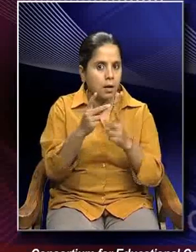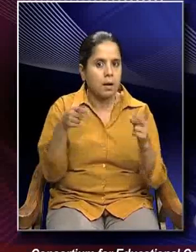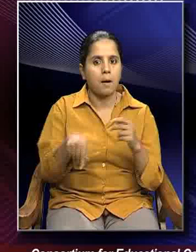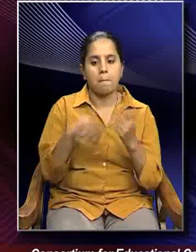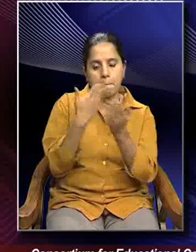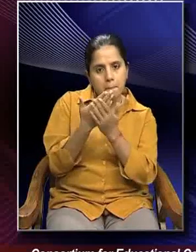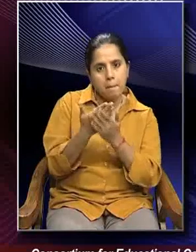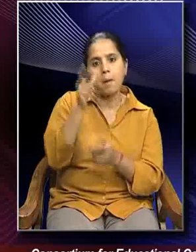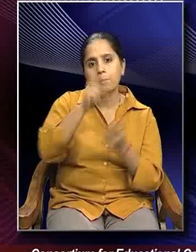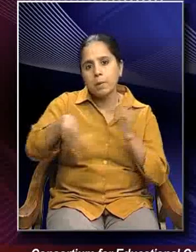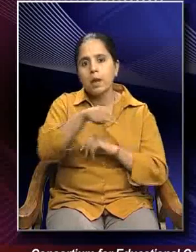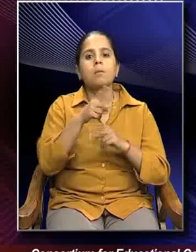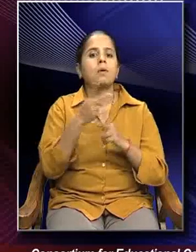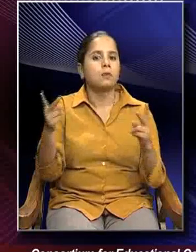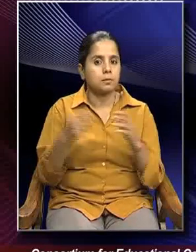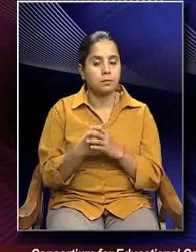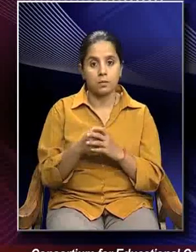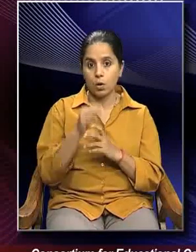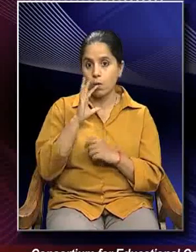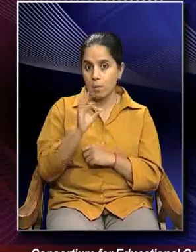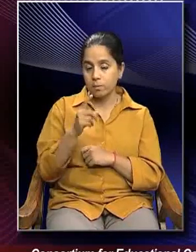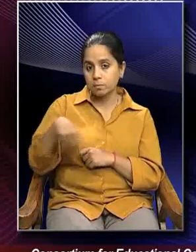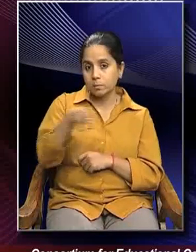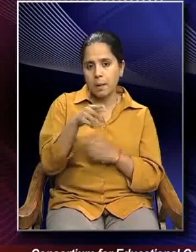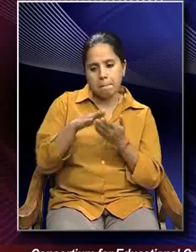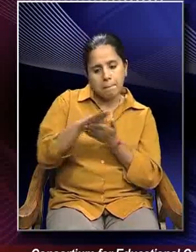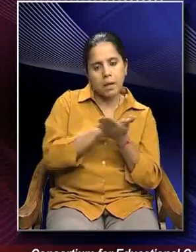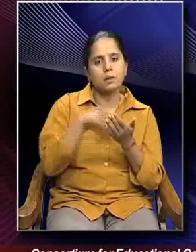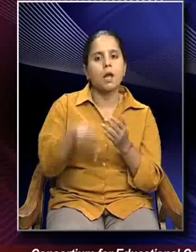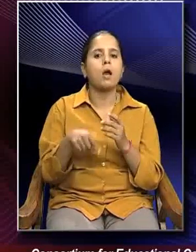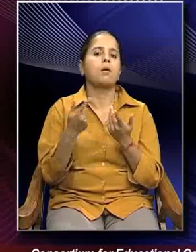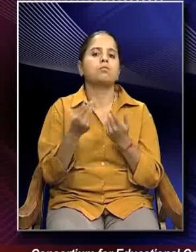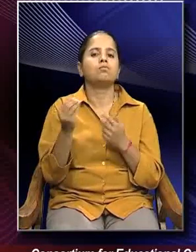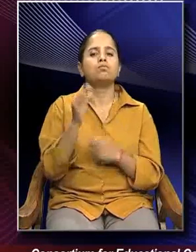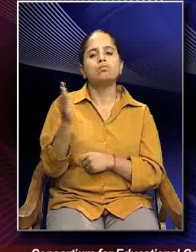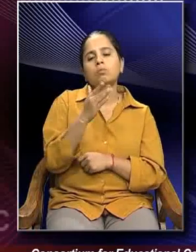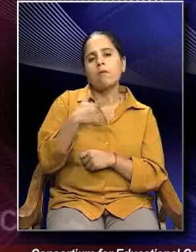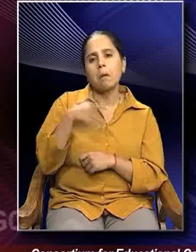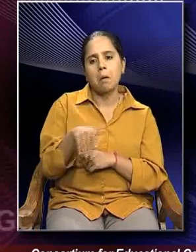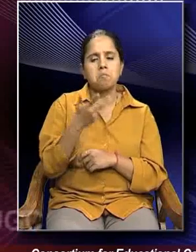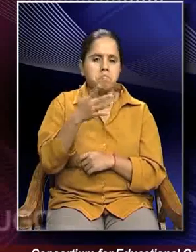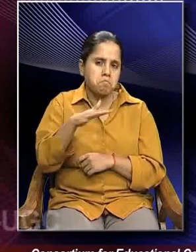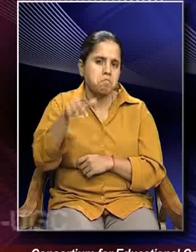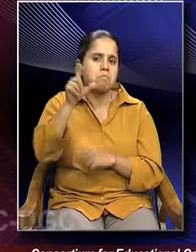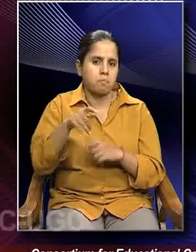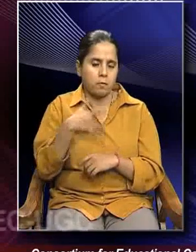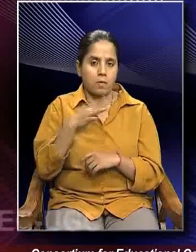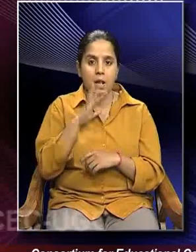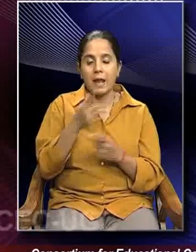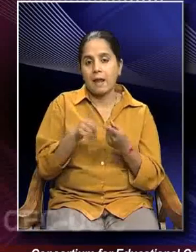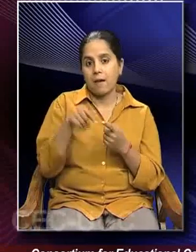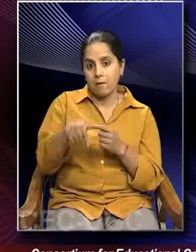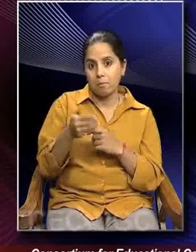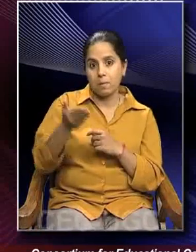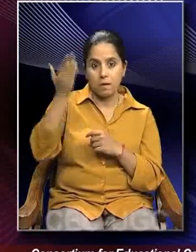participation of individual on the basis of the probability. That there is a probability that if in the